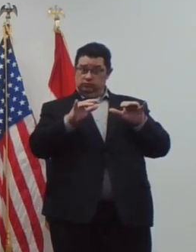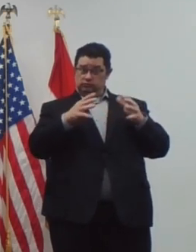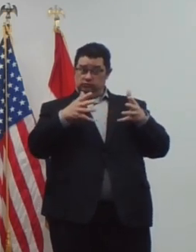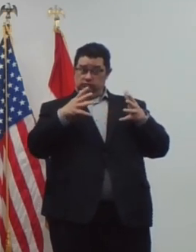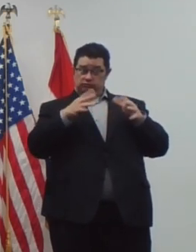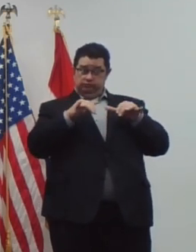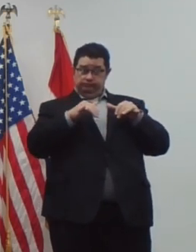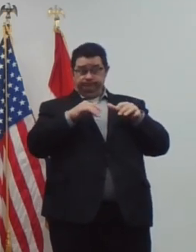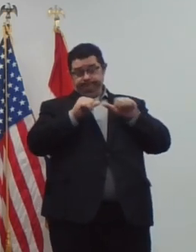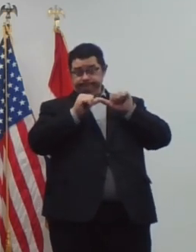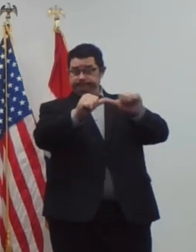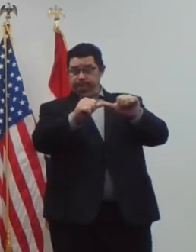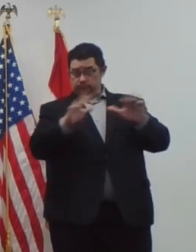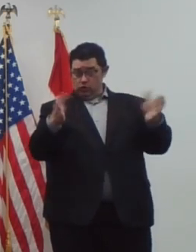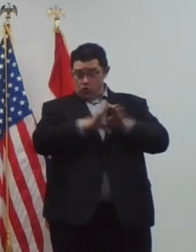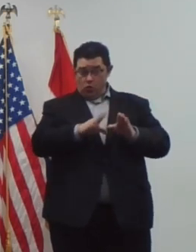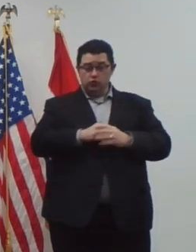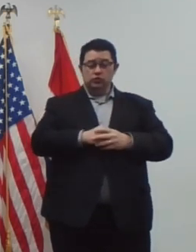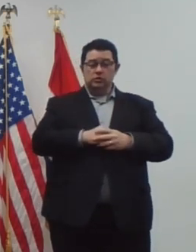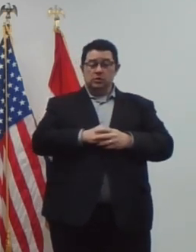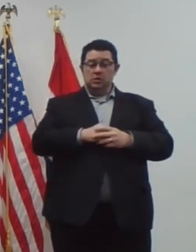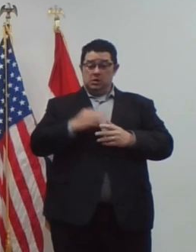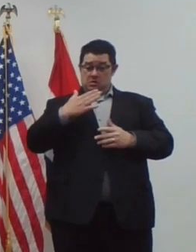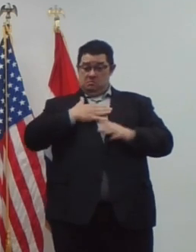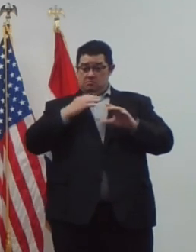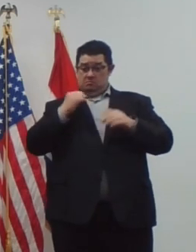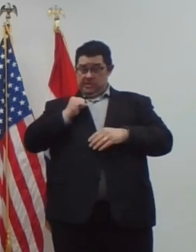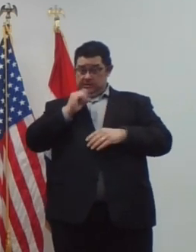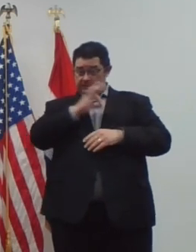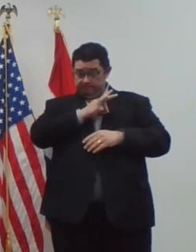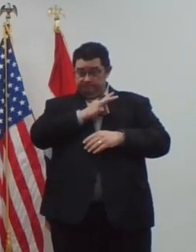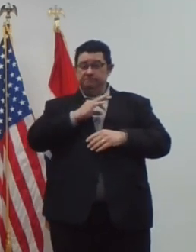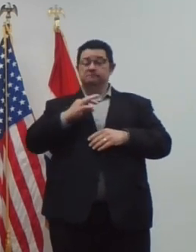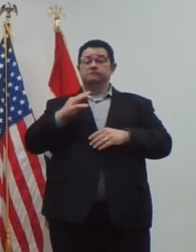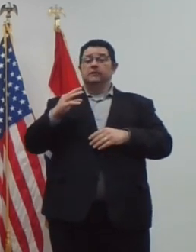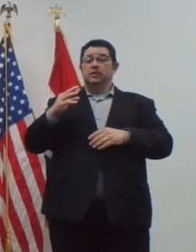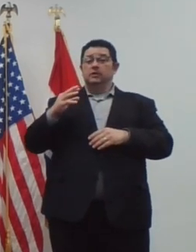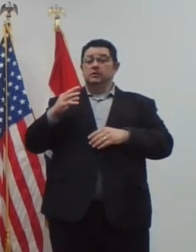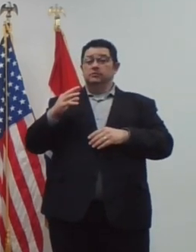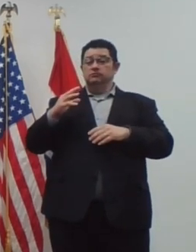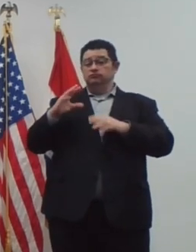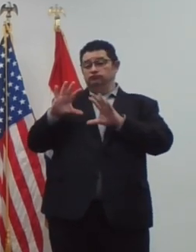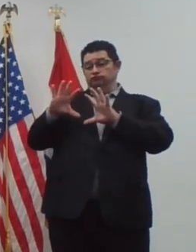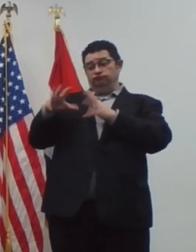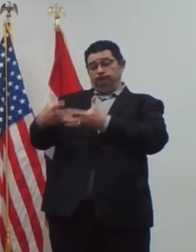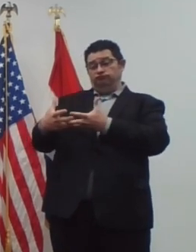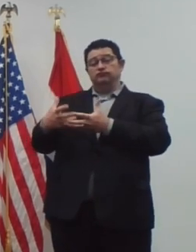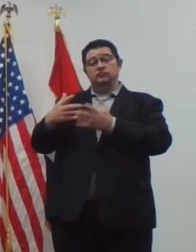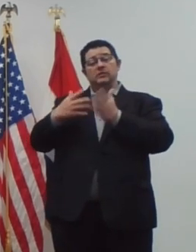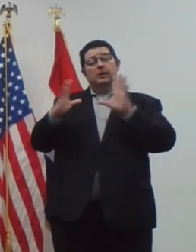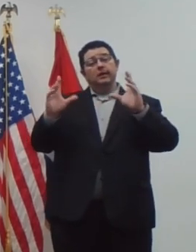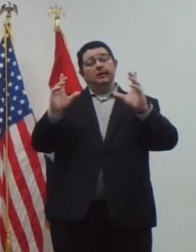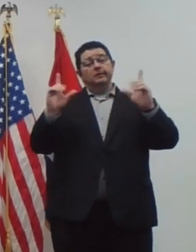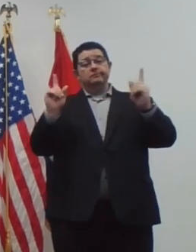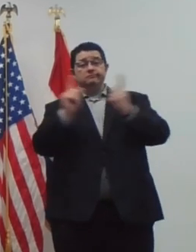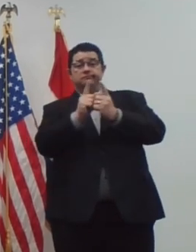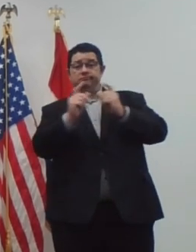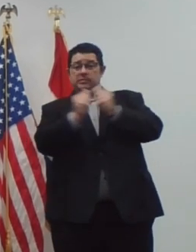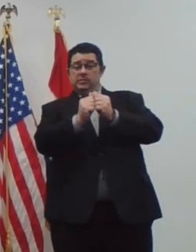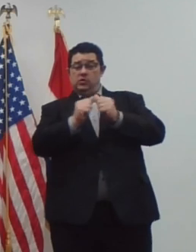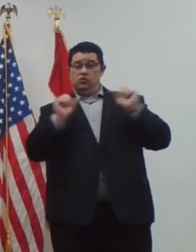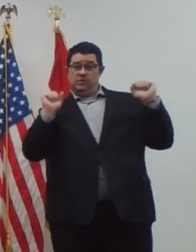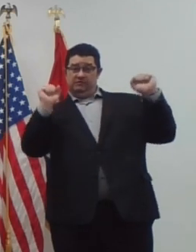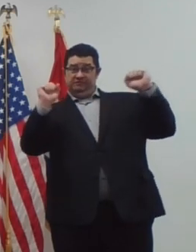and the Department of Public Health are meeting with fitness center owners and managers to talk about a path forward for